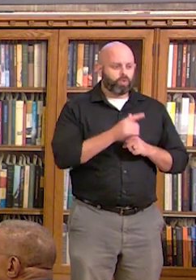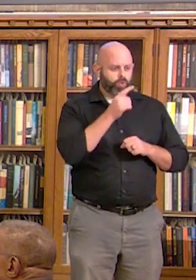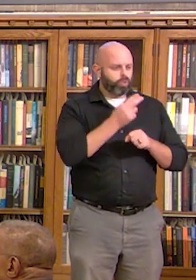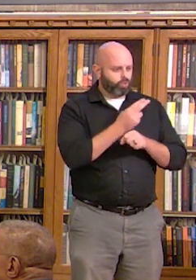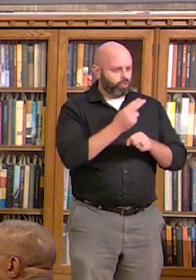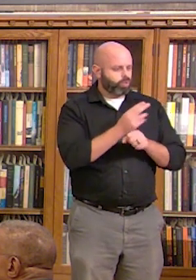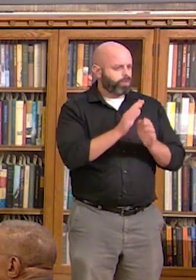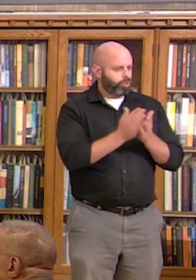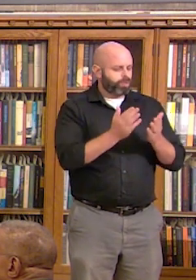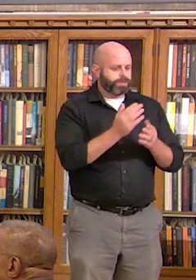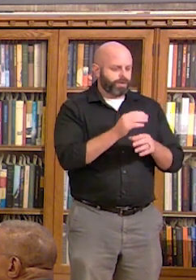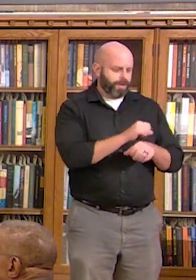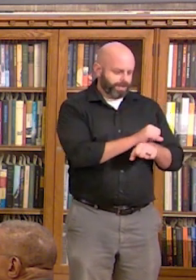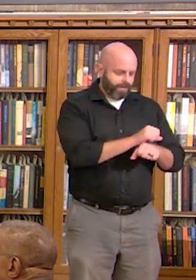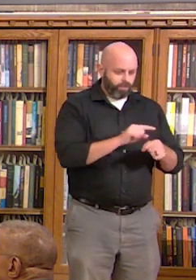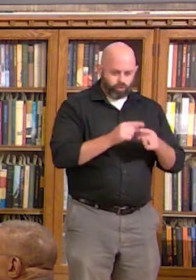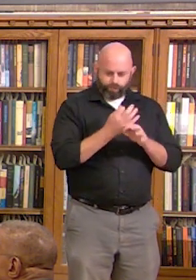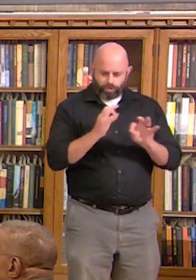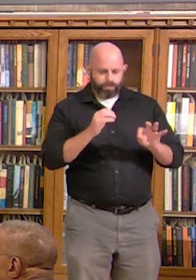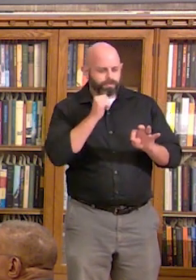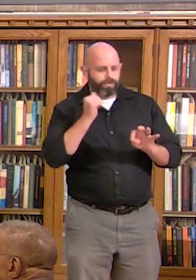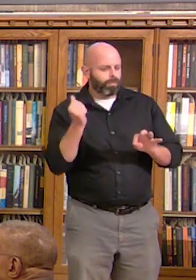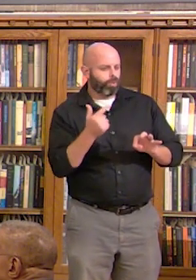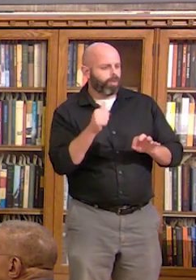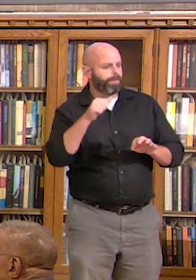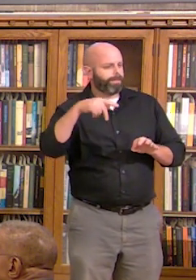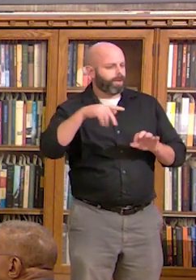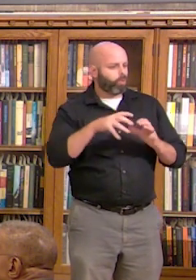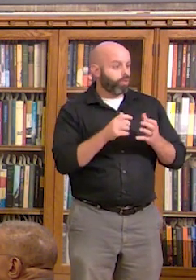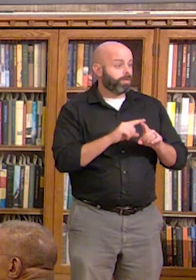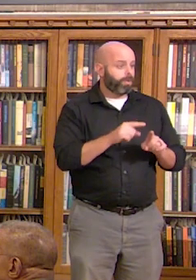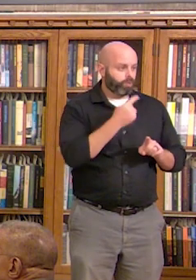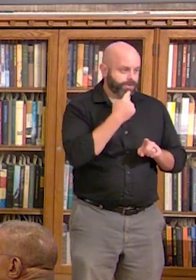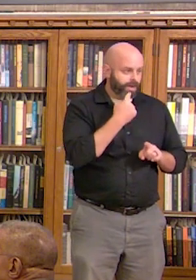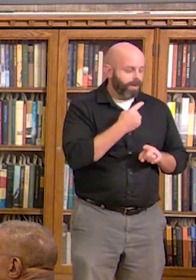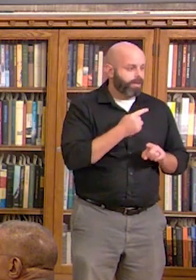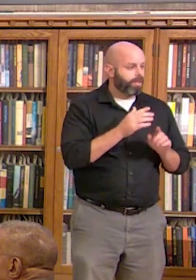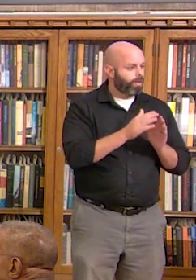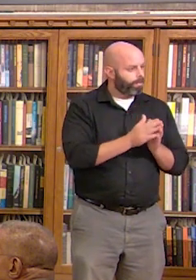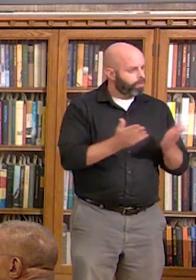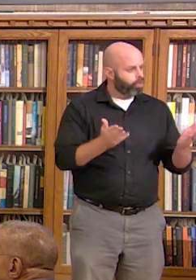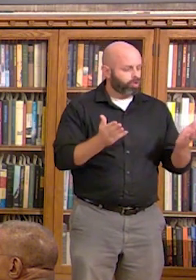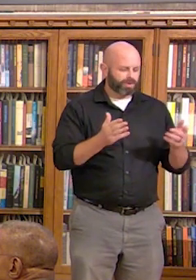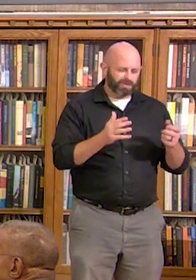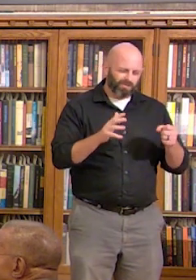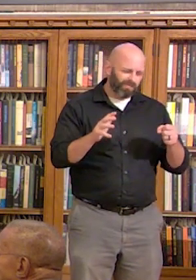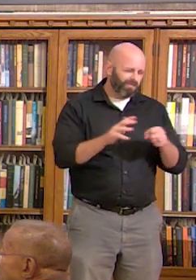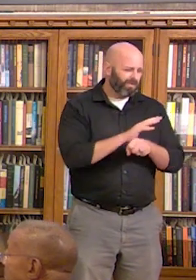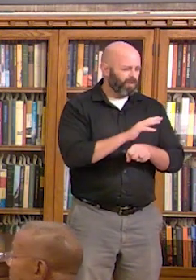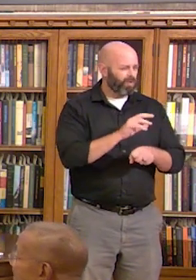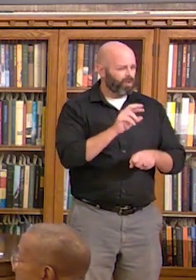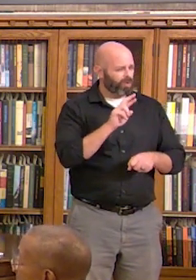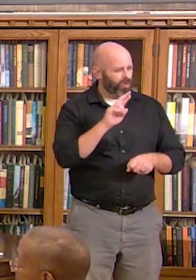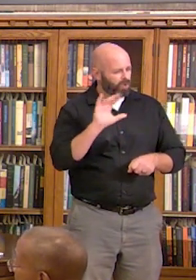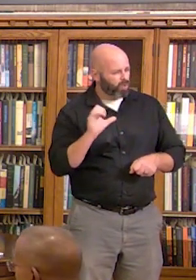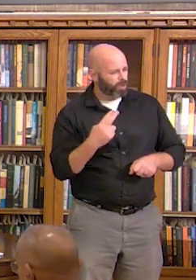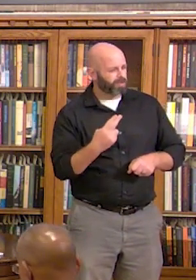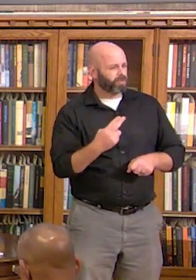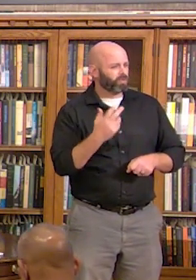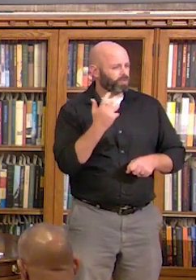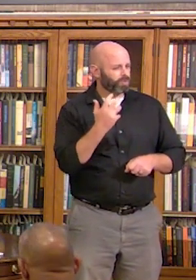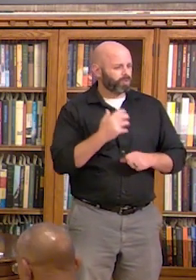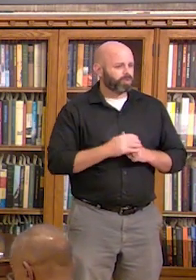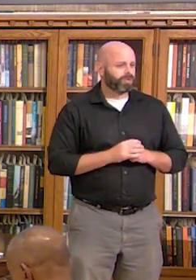all AP courses but they say to me you know the book is so full it's so rich